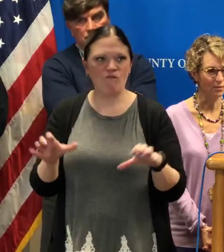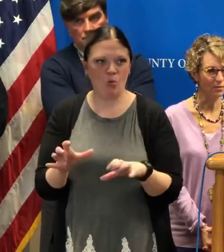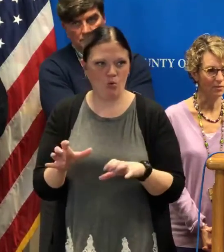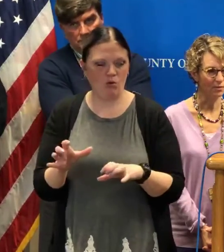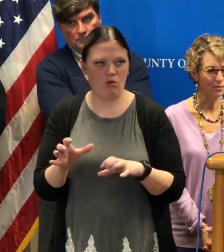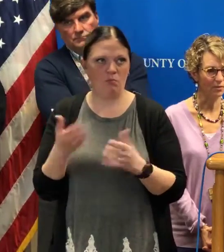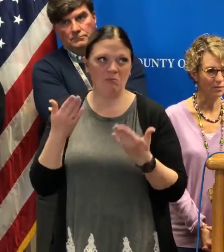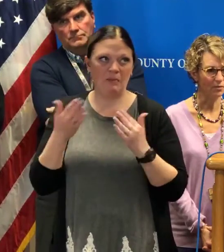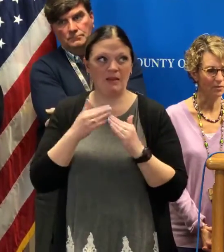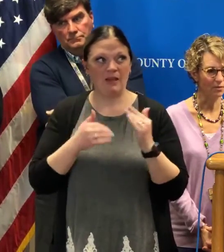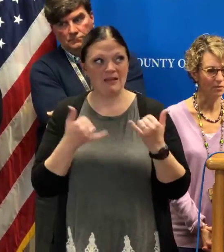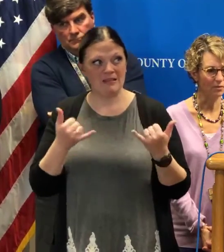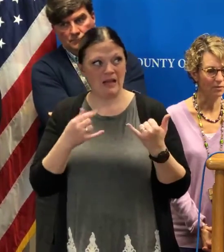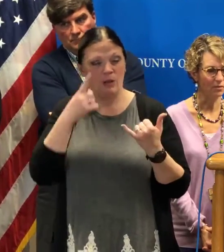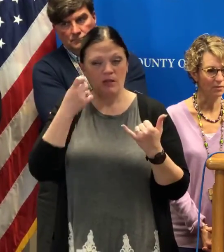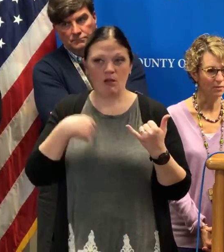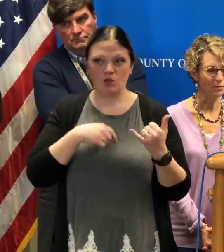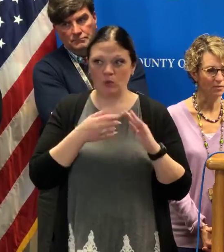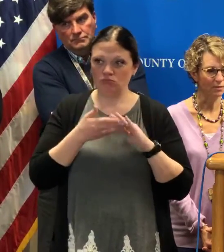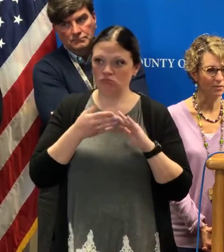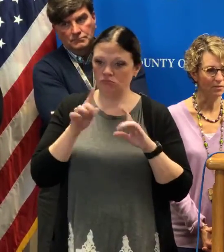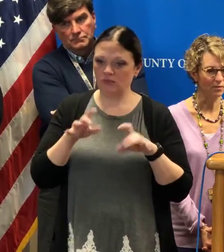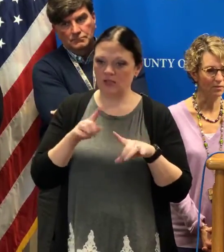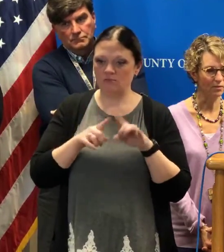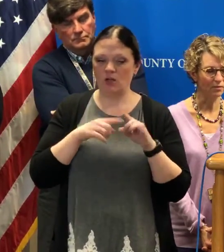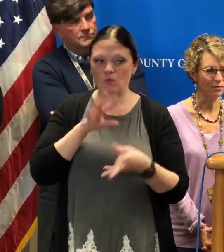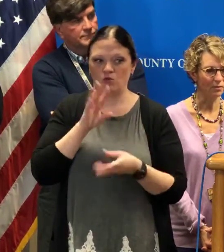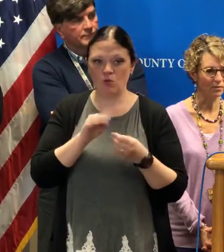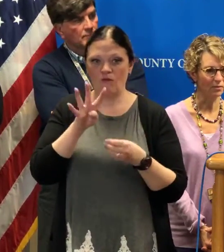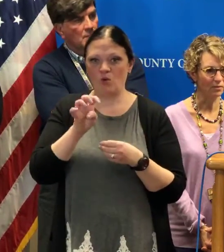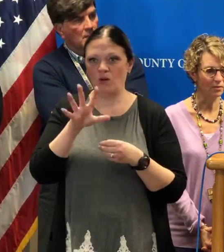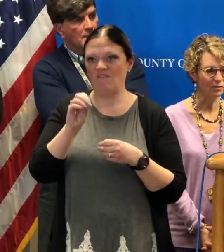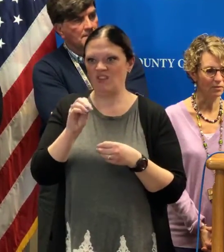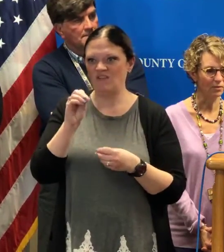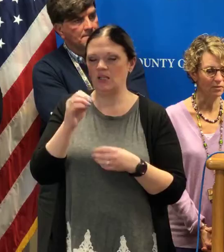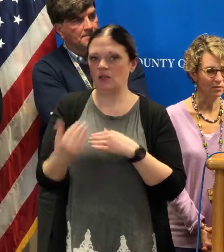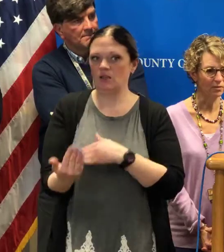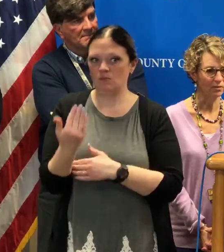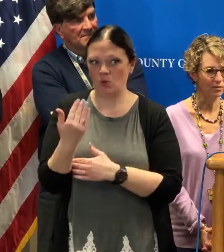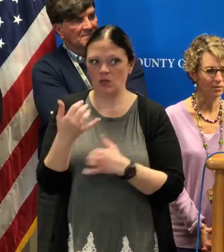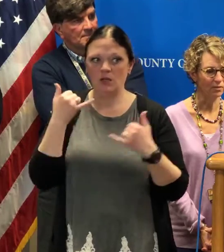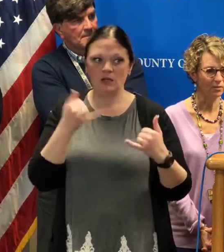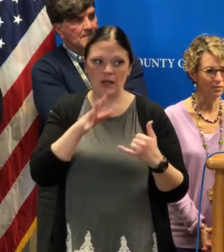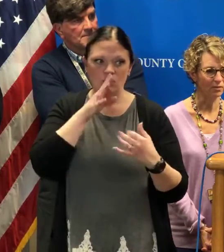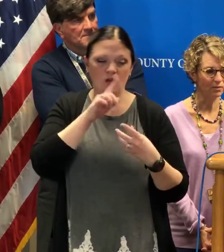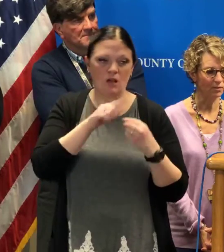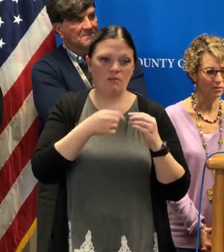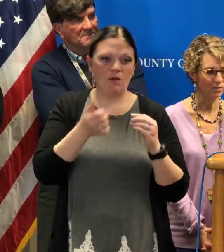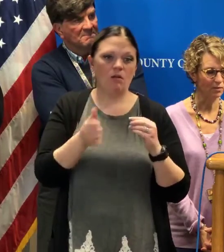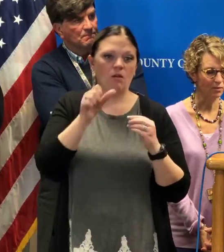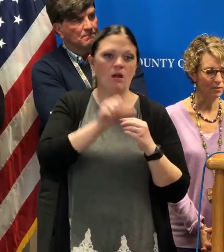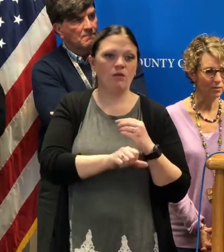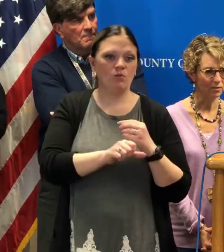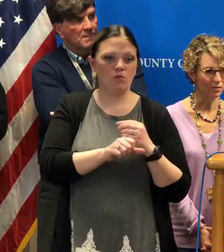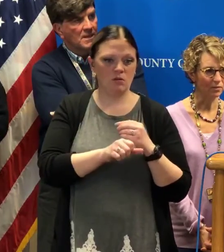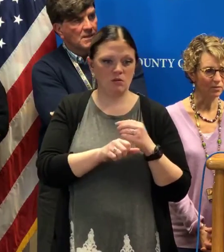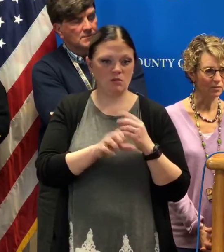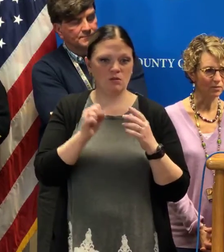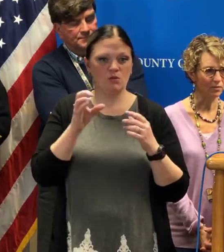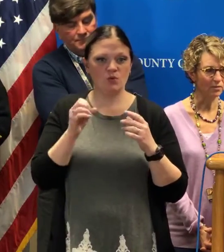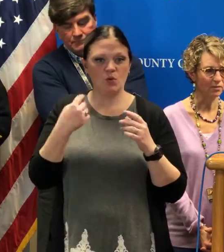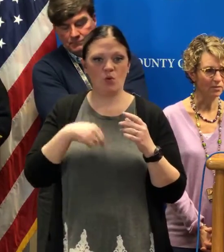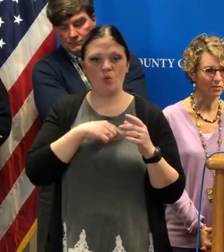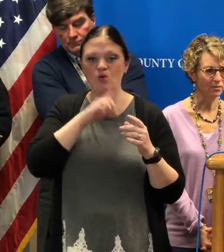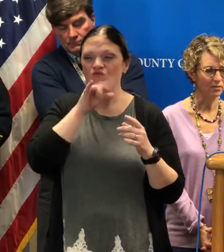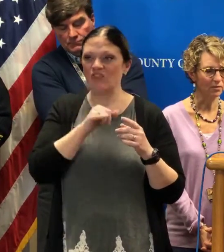little less than that now because we're running tests, but it was 450 as of this morning, and now we're talking about some other tests that are being performed. So we're